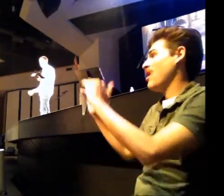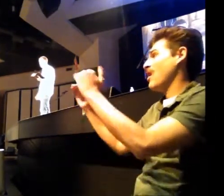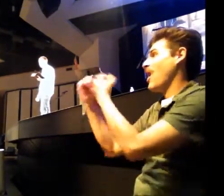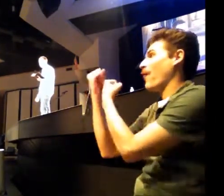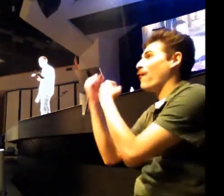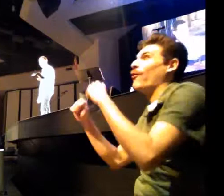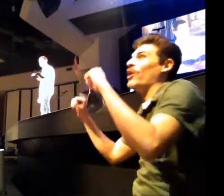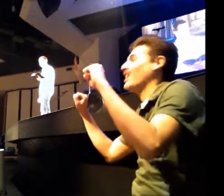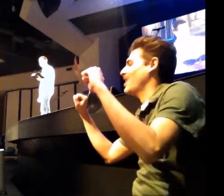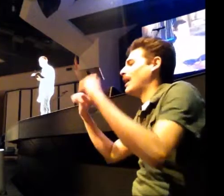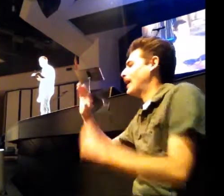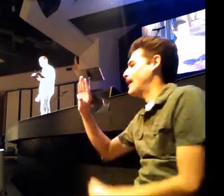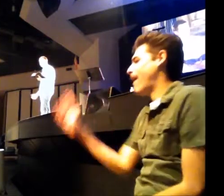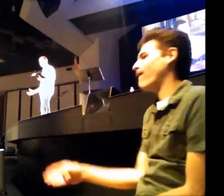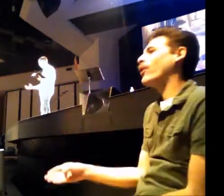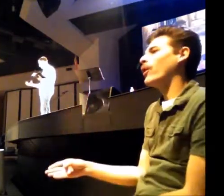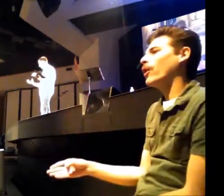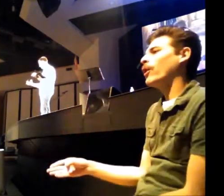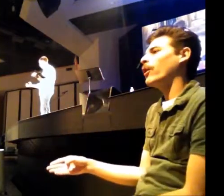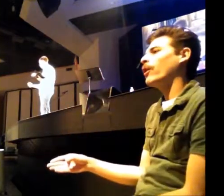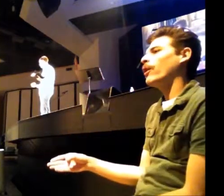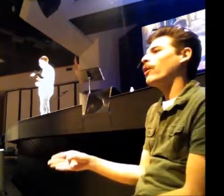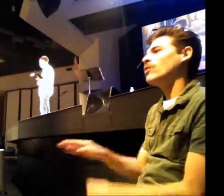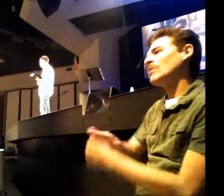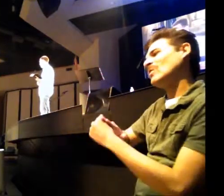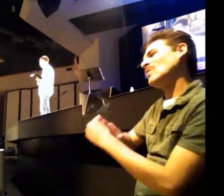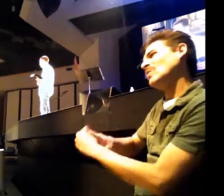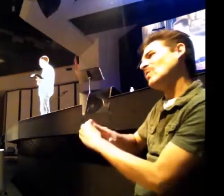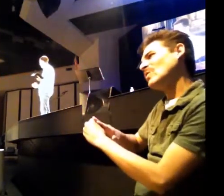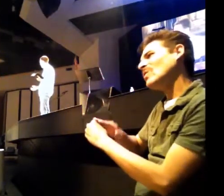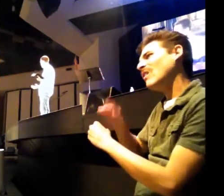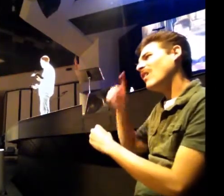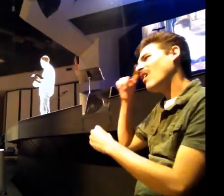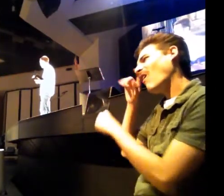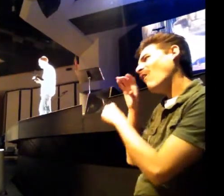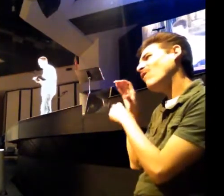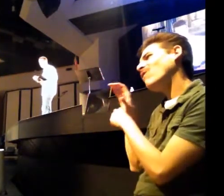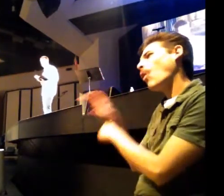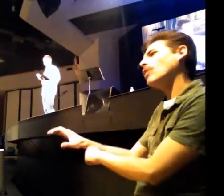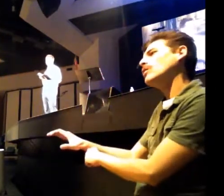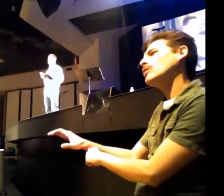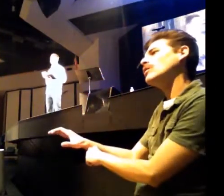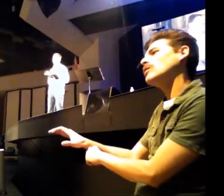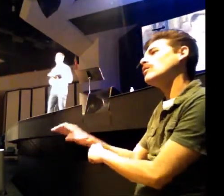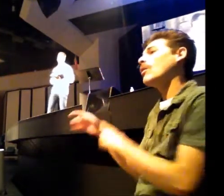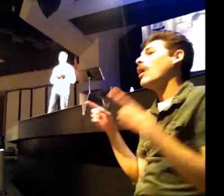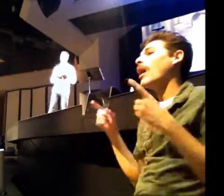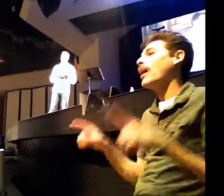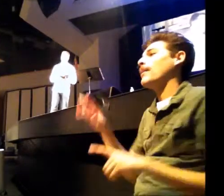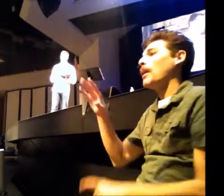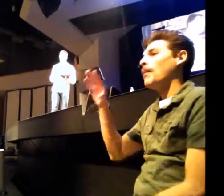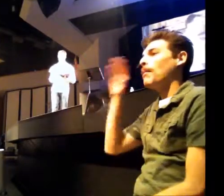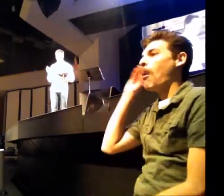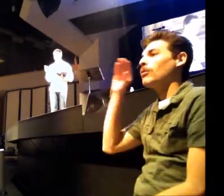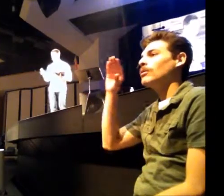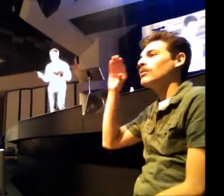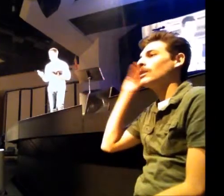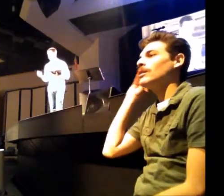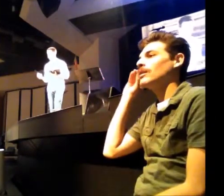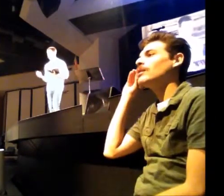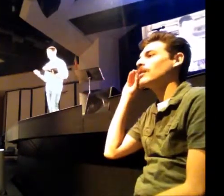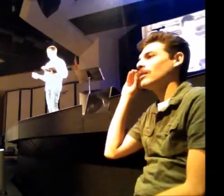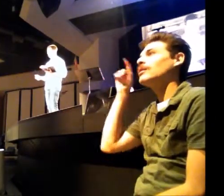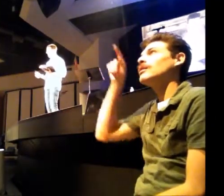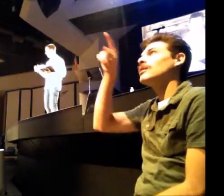free. This is the life that they live. This is where they're at. Well, God raises up a man named Moses at this time to go and set